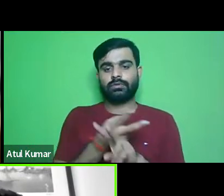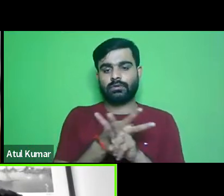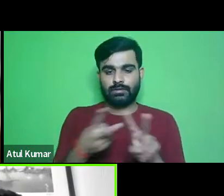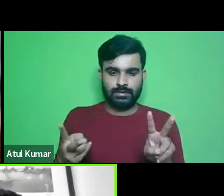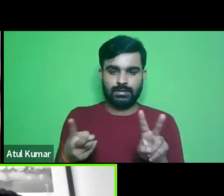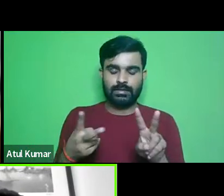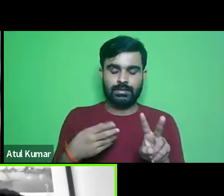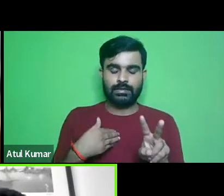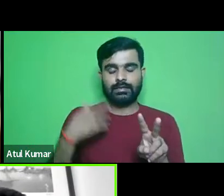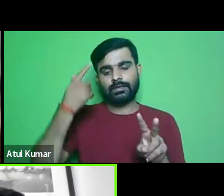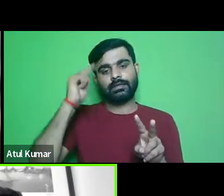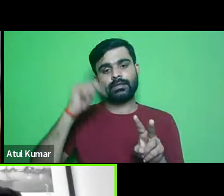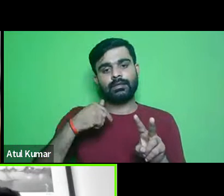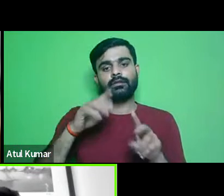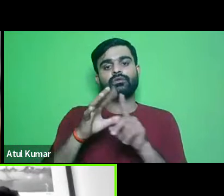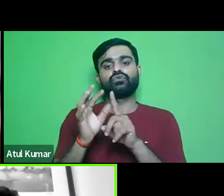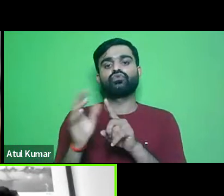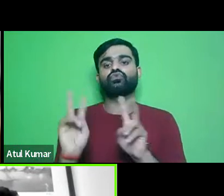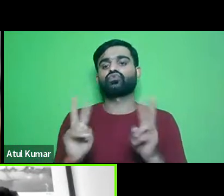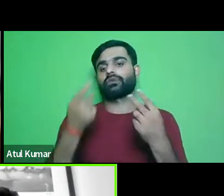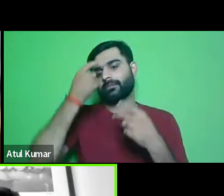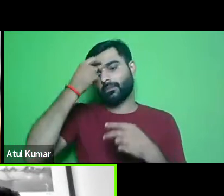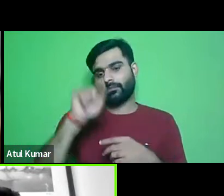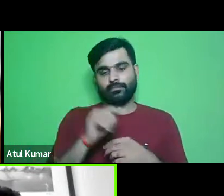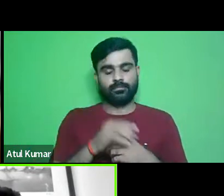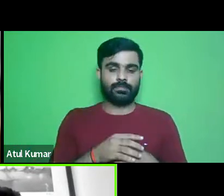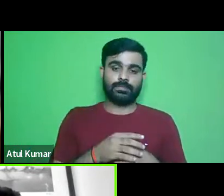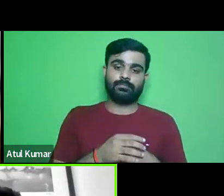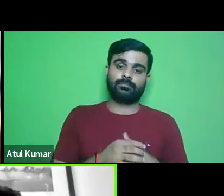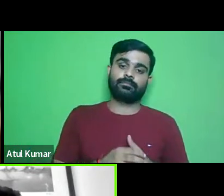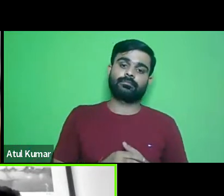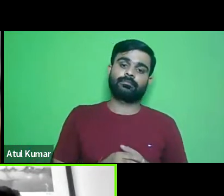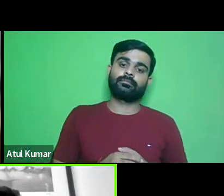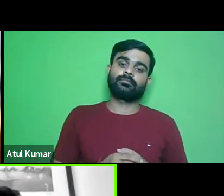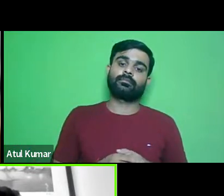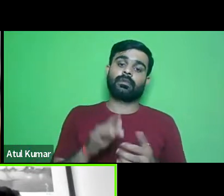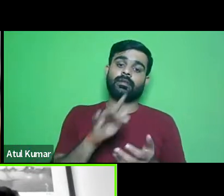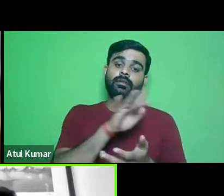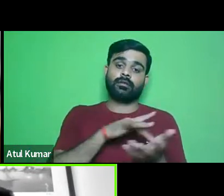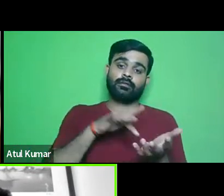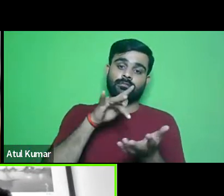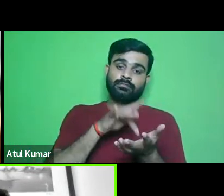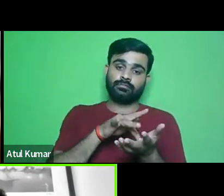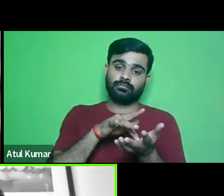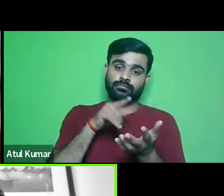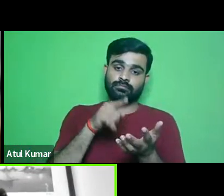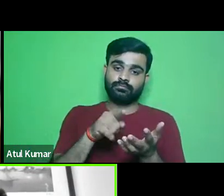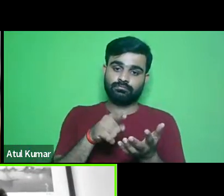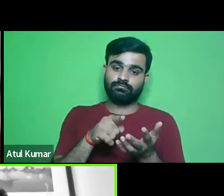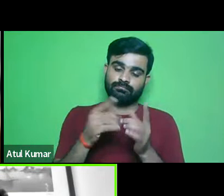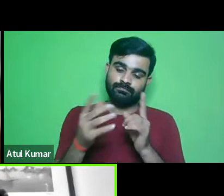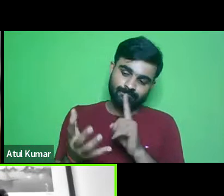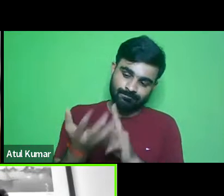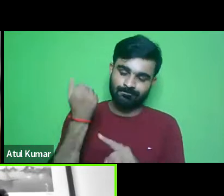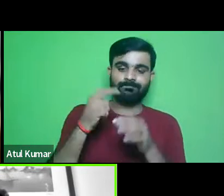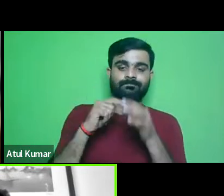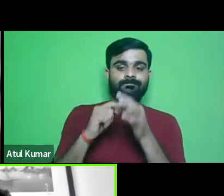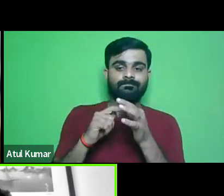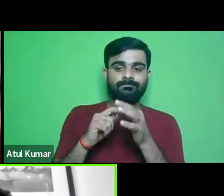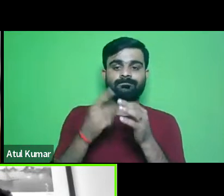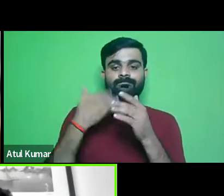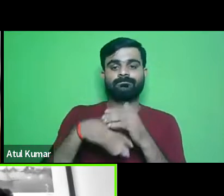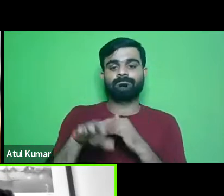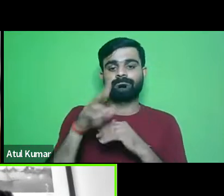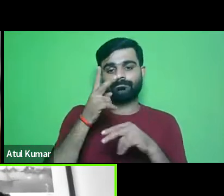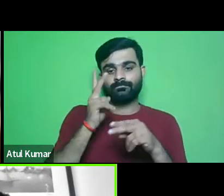much harder and a far more unique problem. And I think that the field is approaching some of those questions with some in